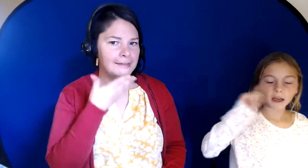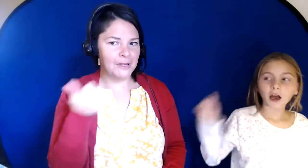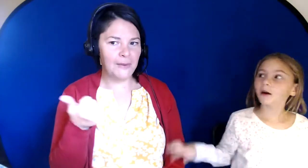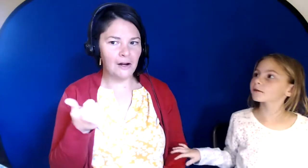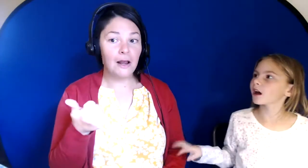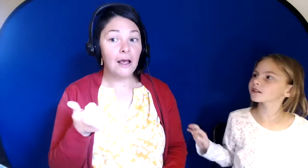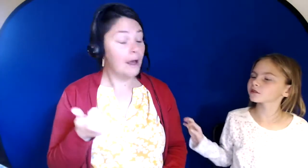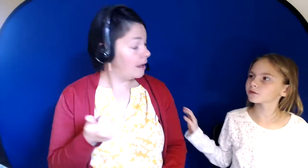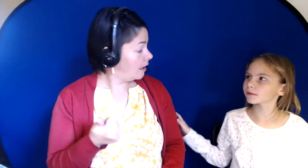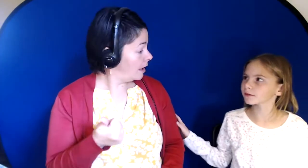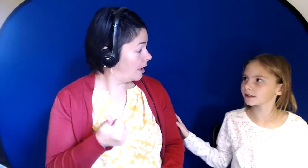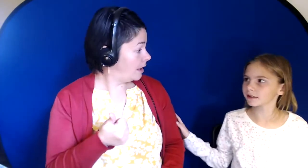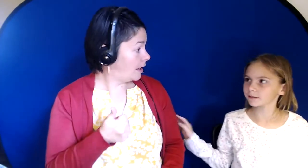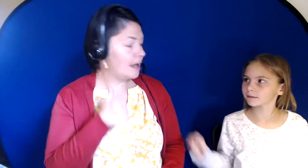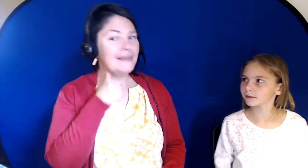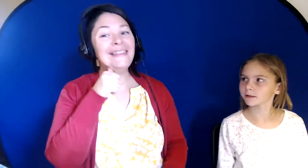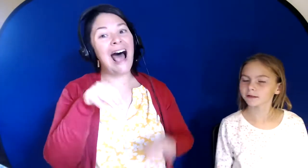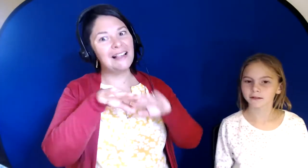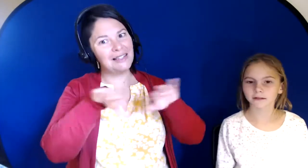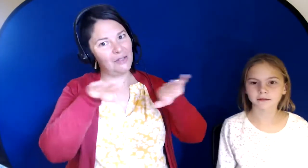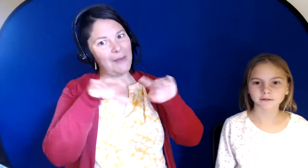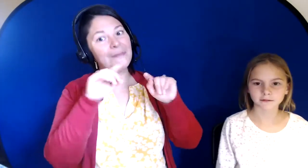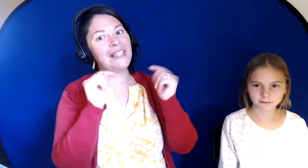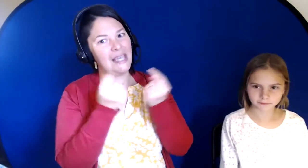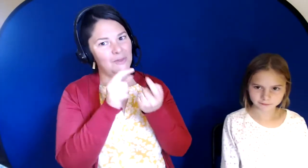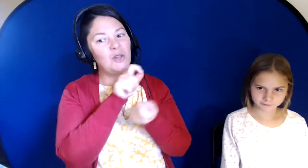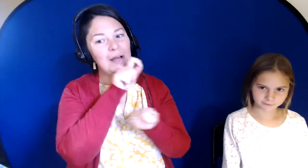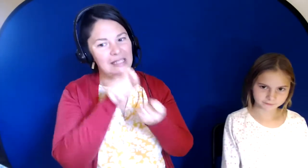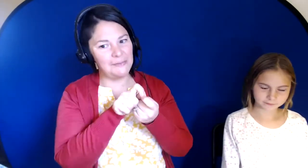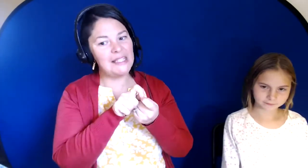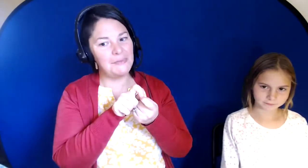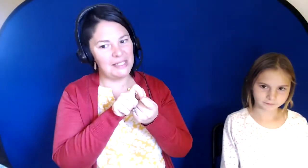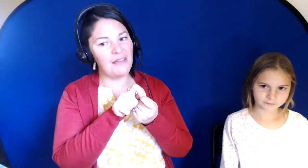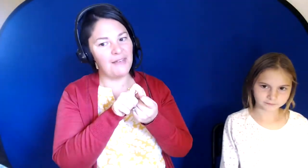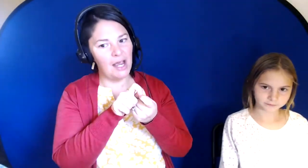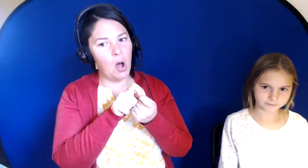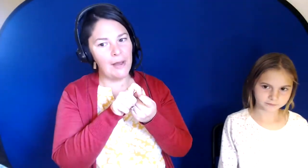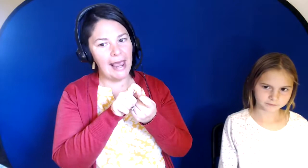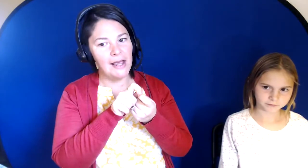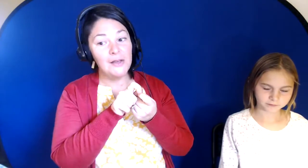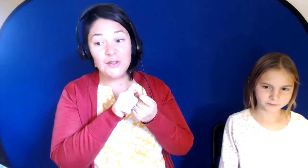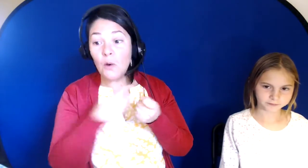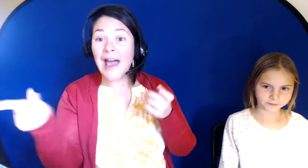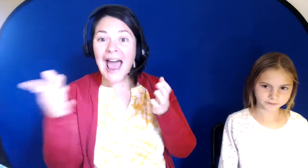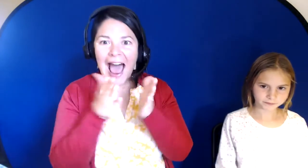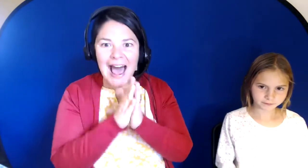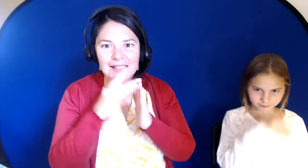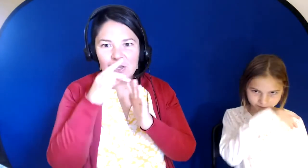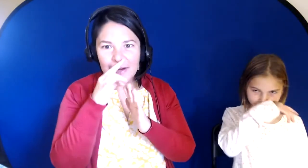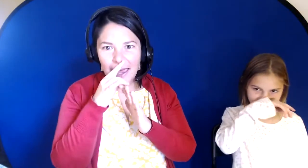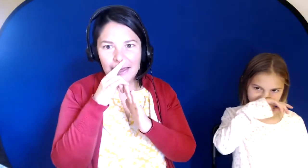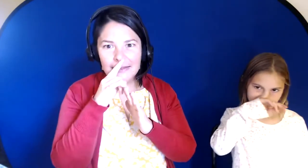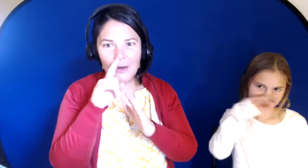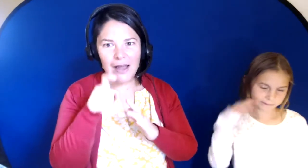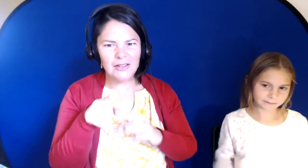better. Not swim team. She wants to be specific. Okay, so ask your kids the question.